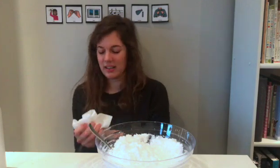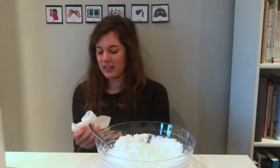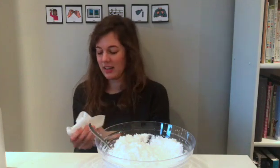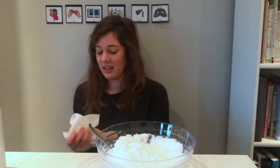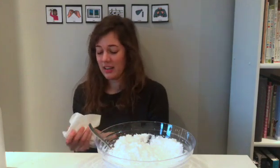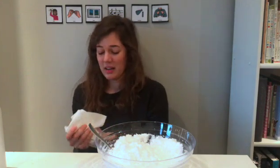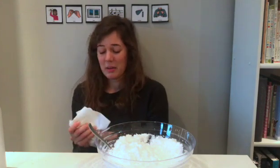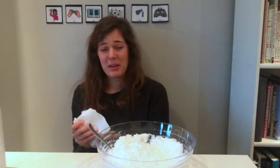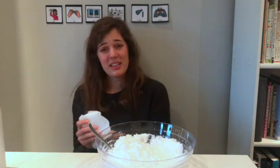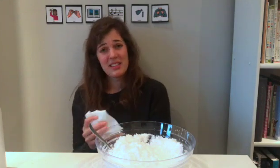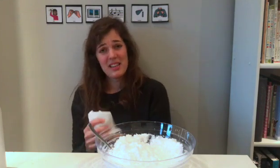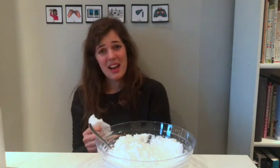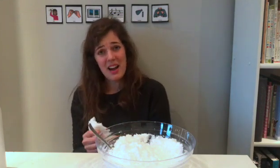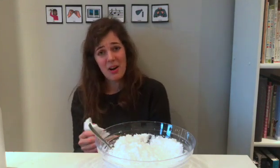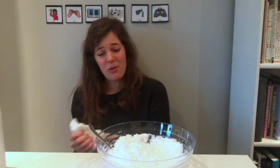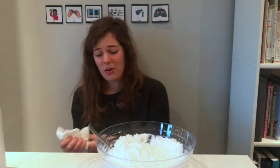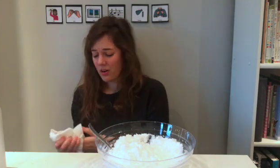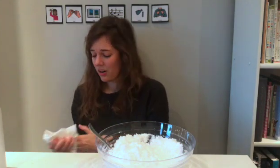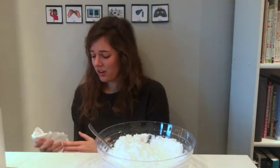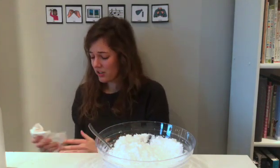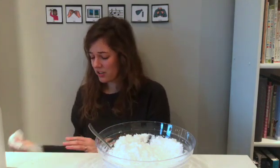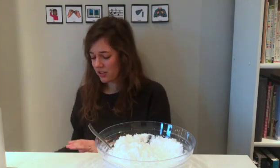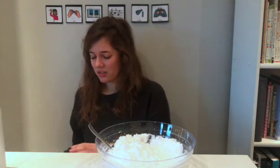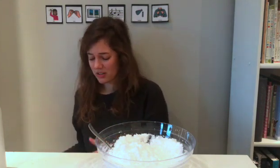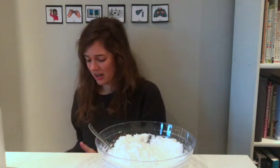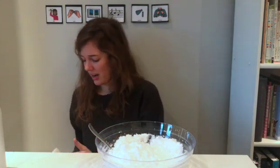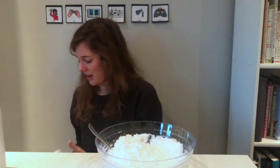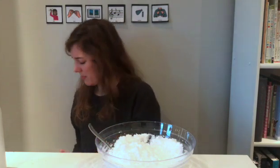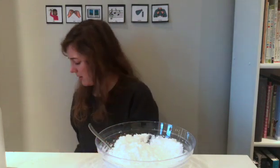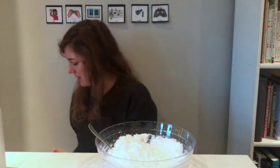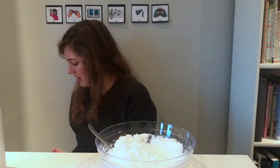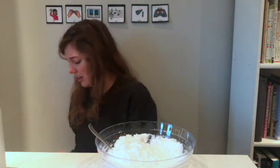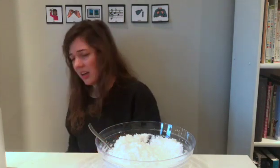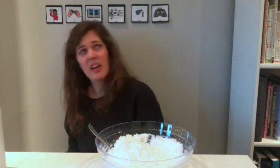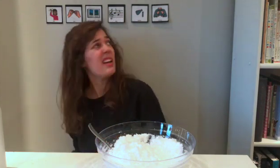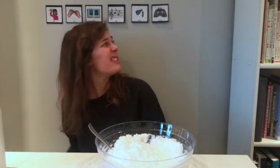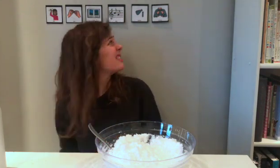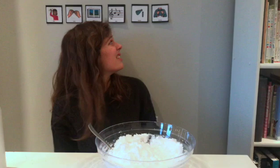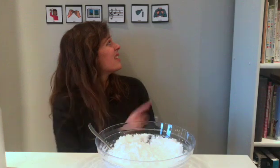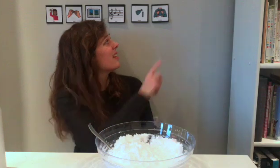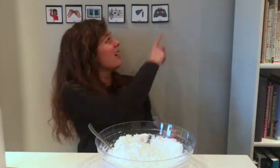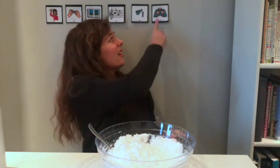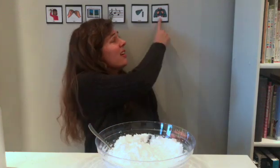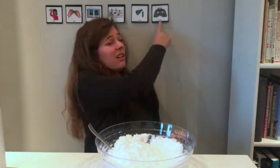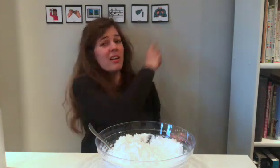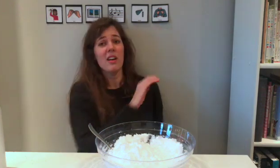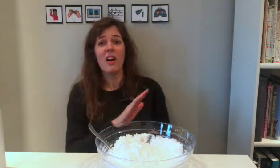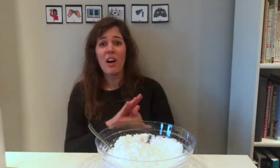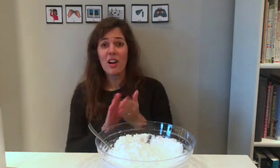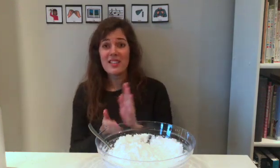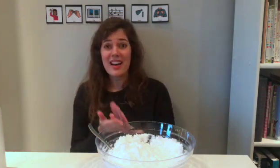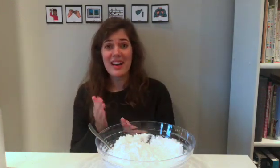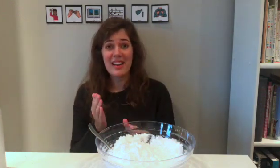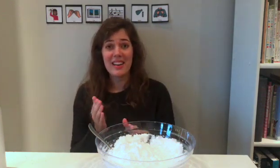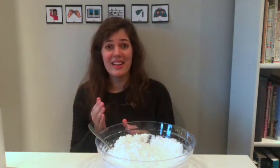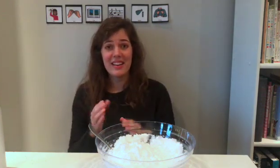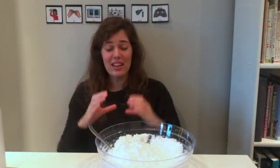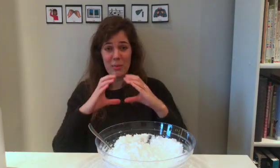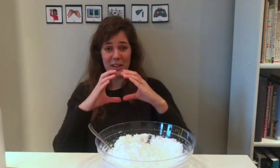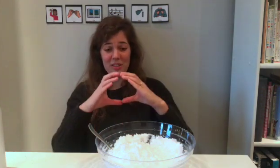clean. Because now our circle time is all done. Can you make a